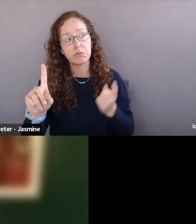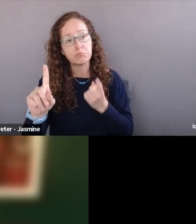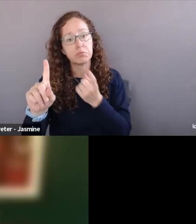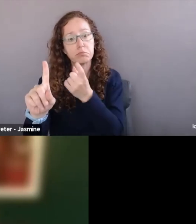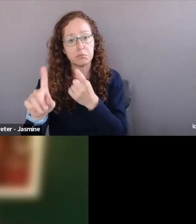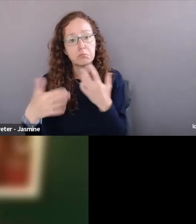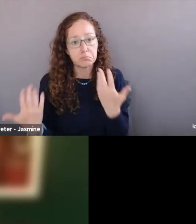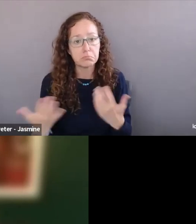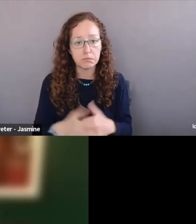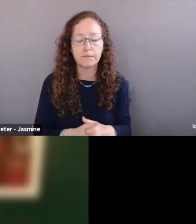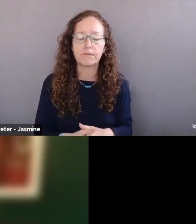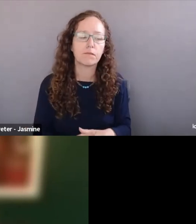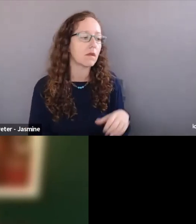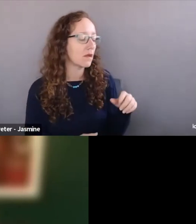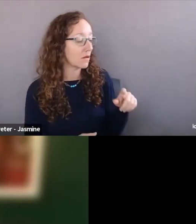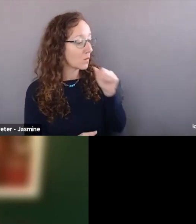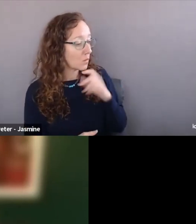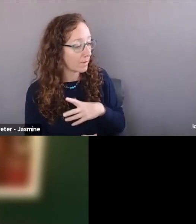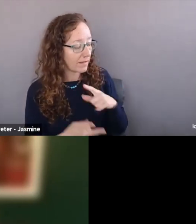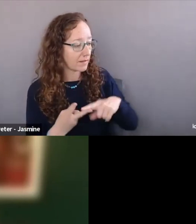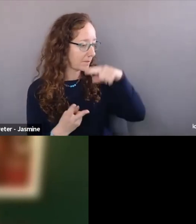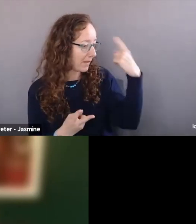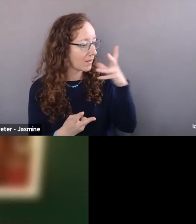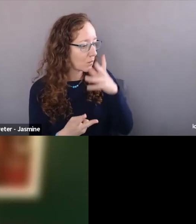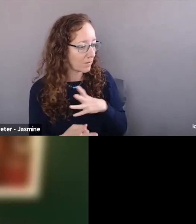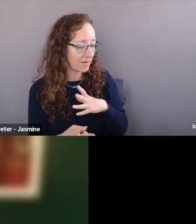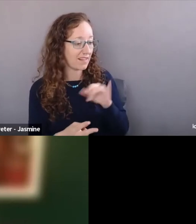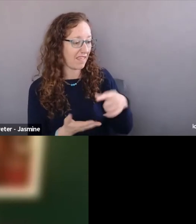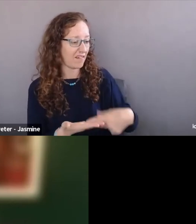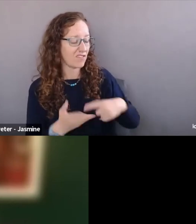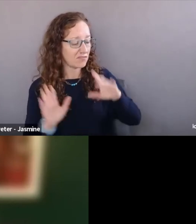focused on these conversations most of my life,